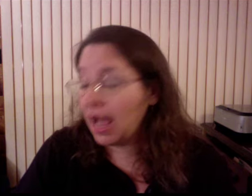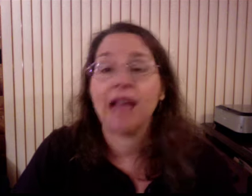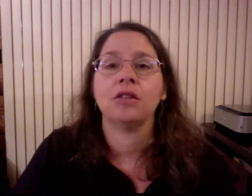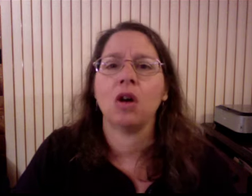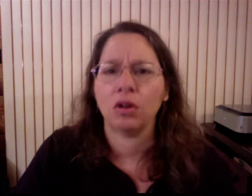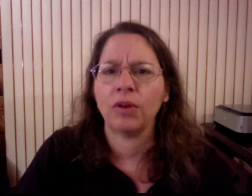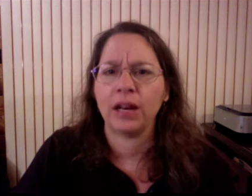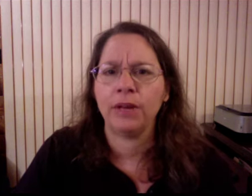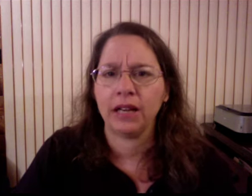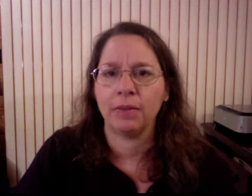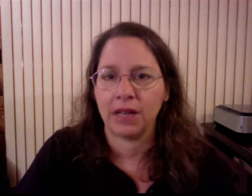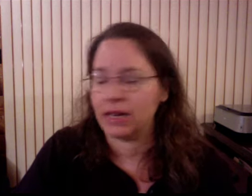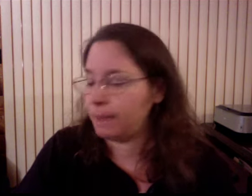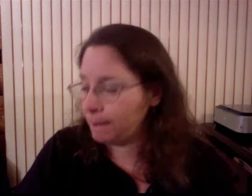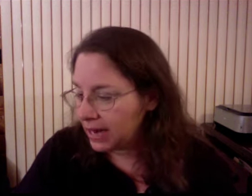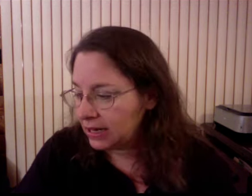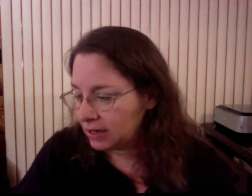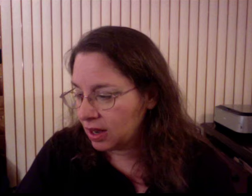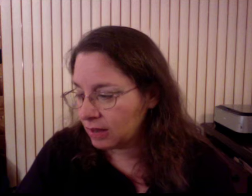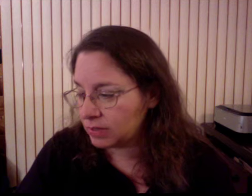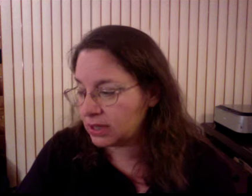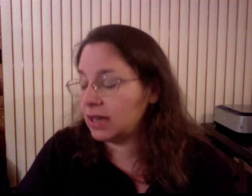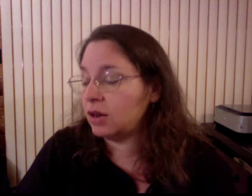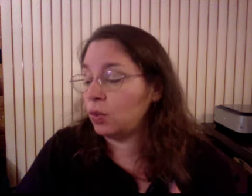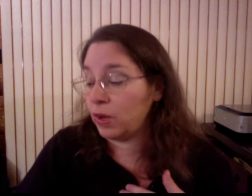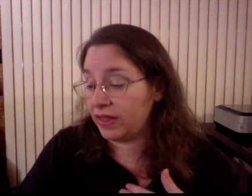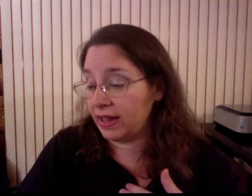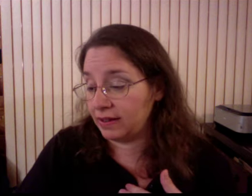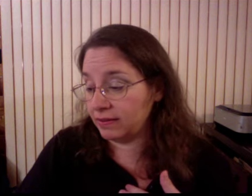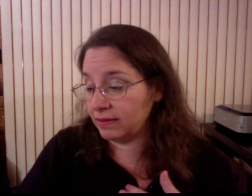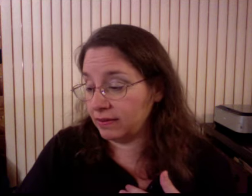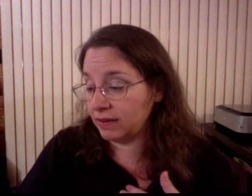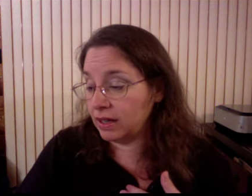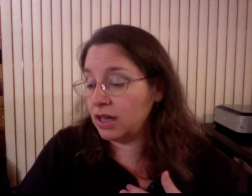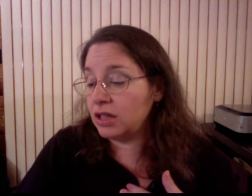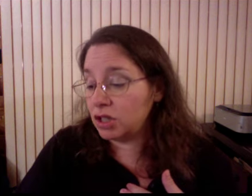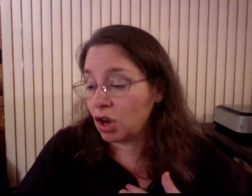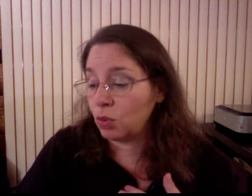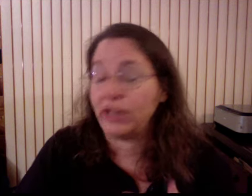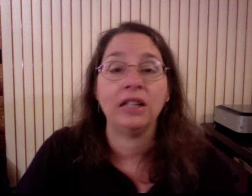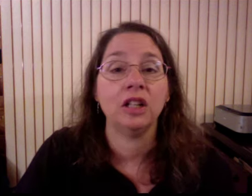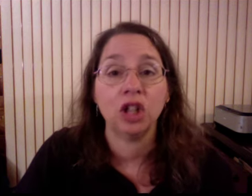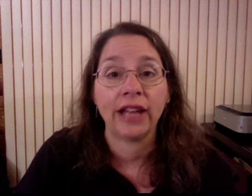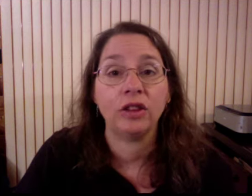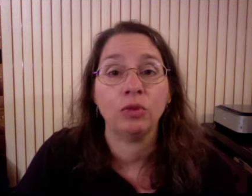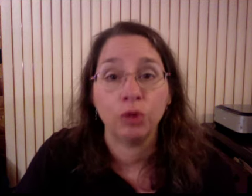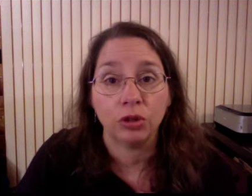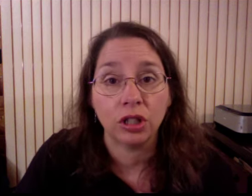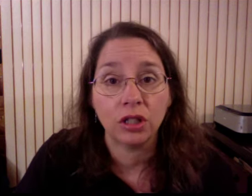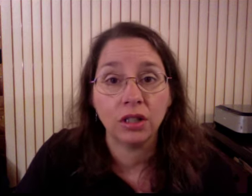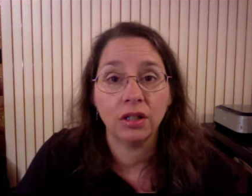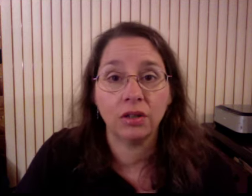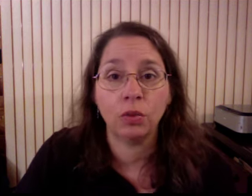has already been committed many times within. So we need to look at the root, which